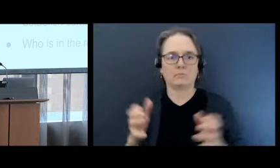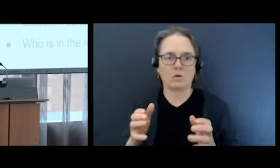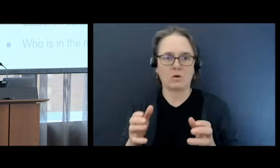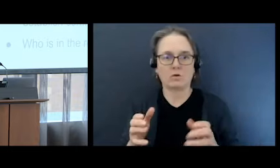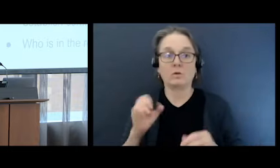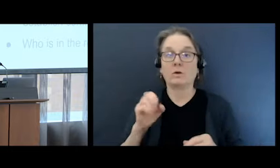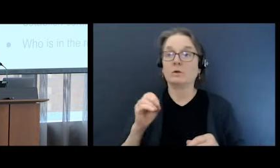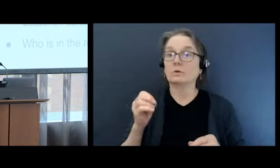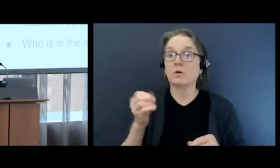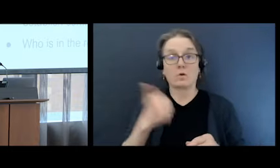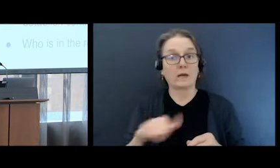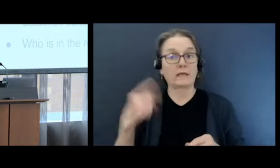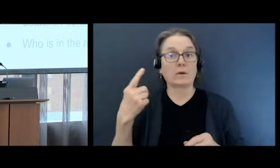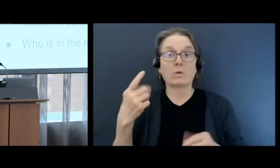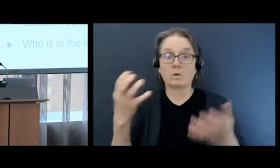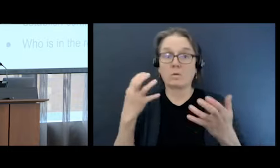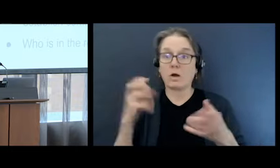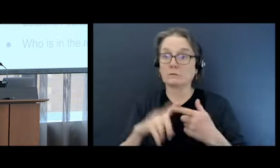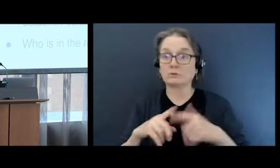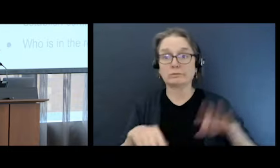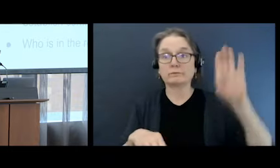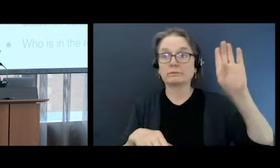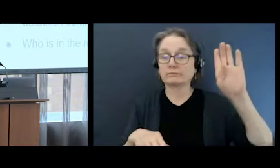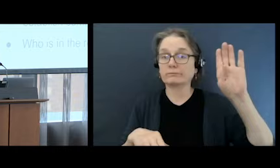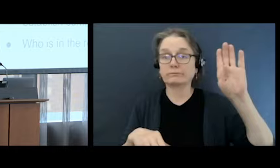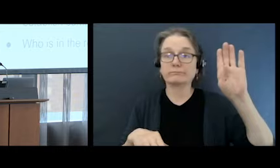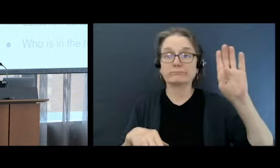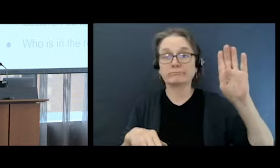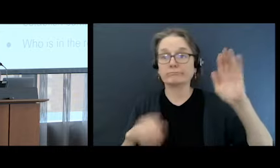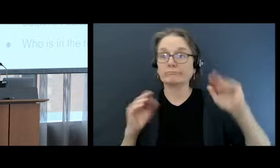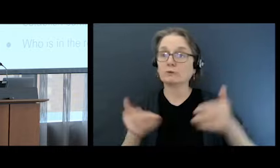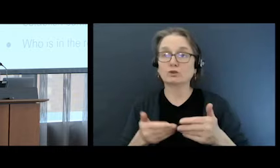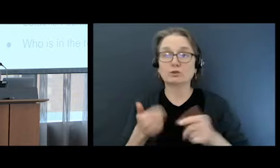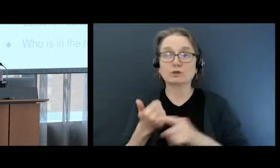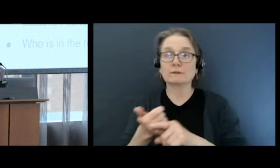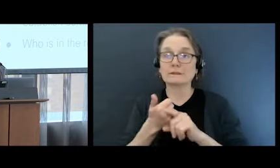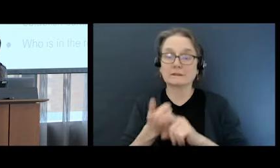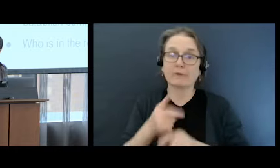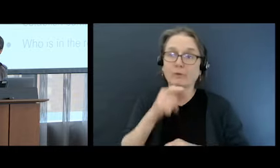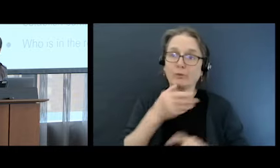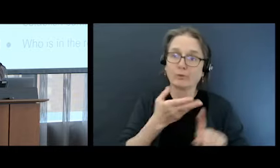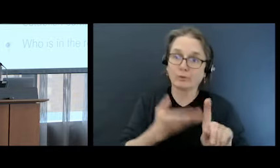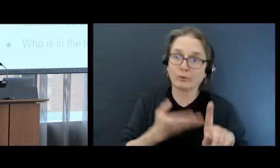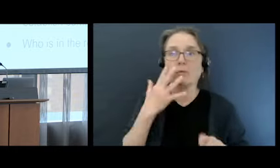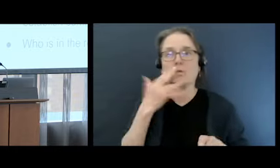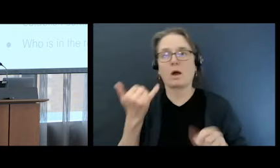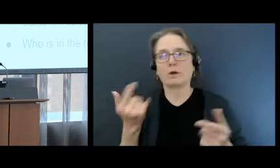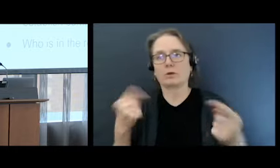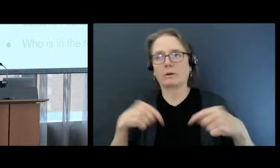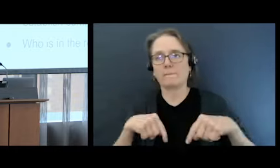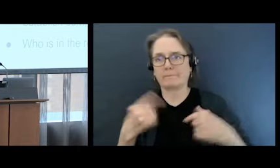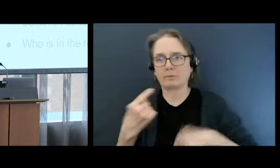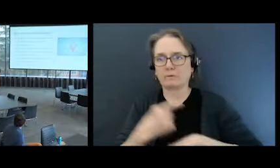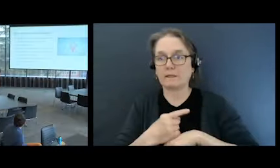say who they are and why they're in the room if you are interested. So we have